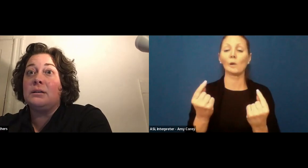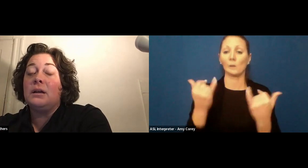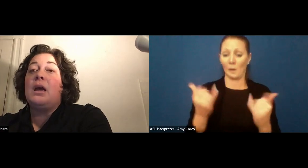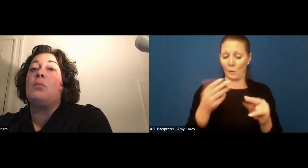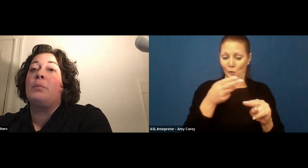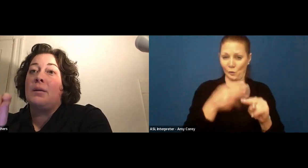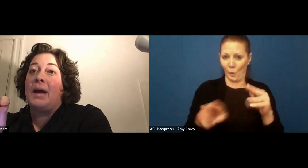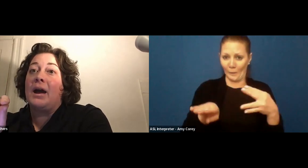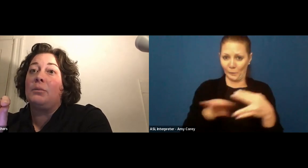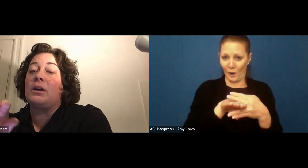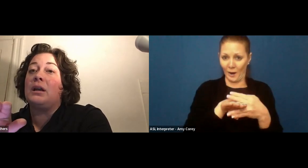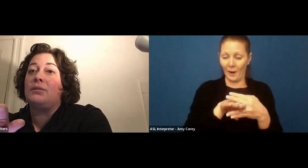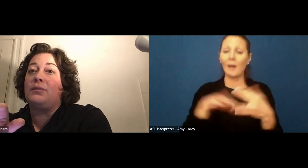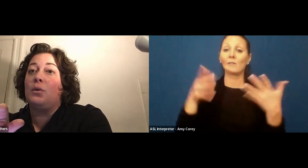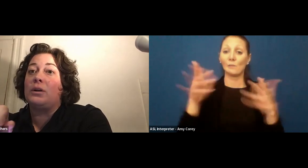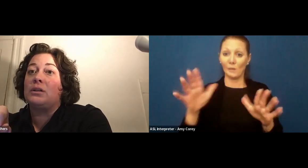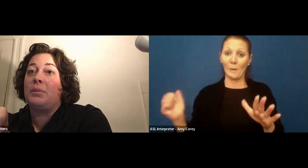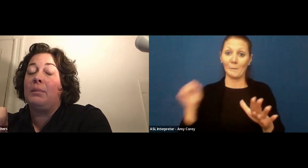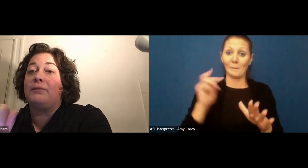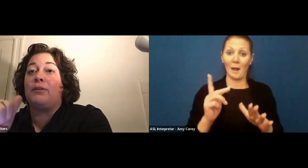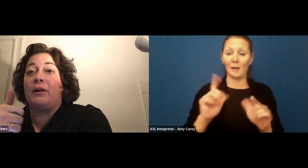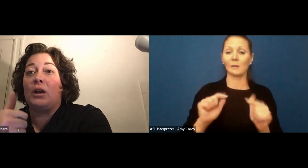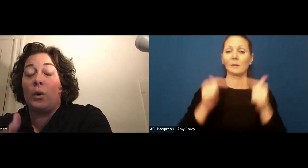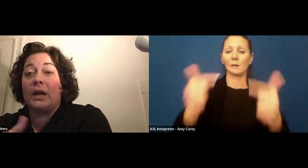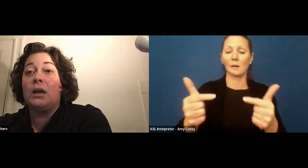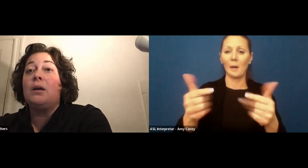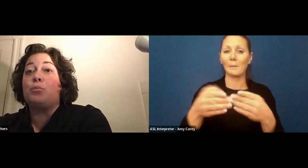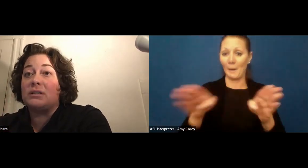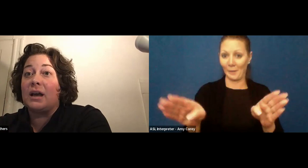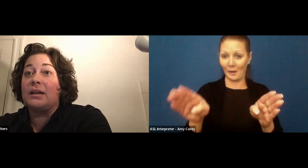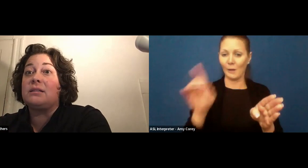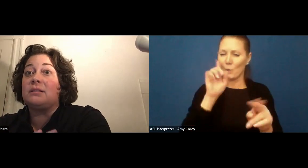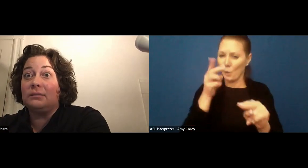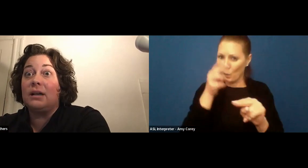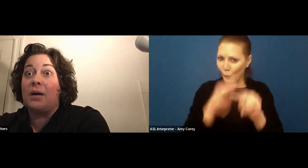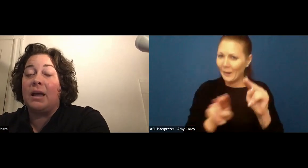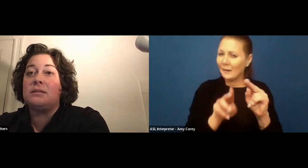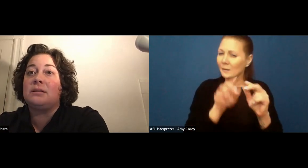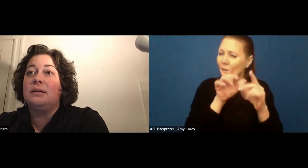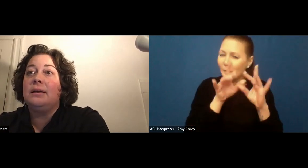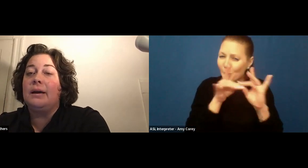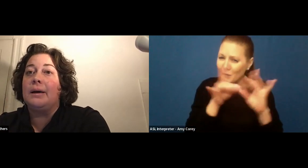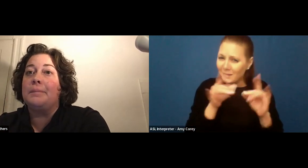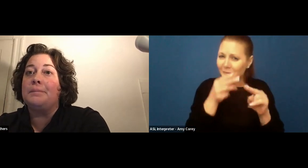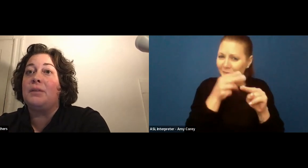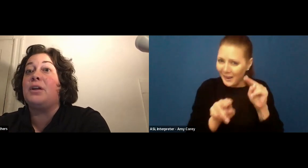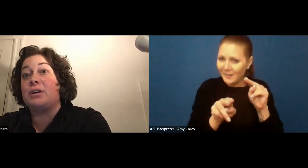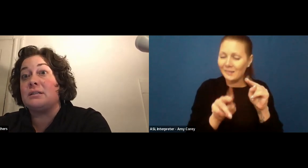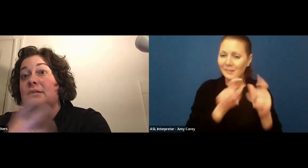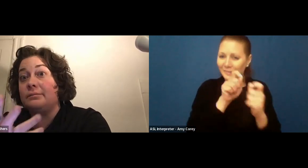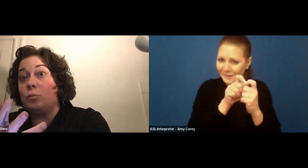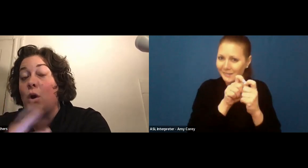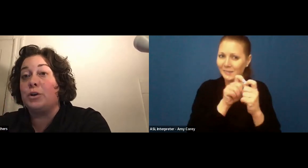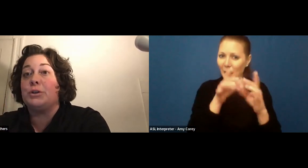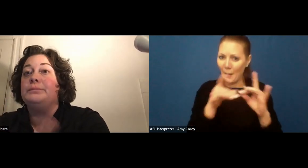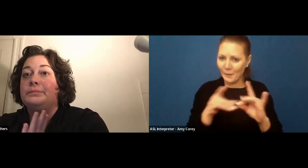break. And when we come back, we're going to give the floor to the public for very quick, precise comments, if there